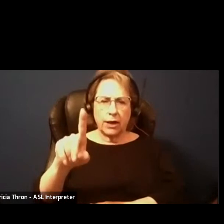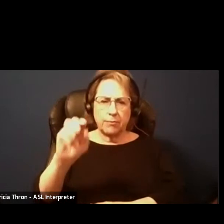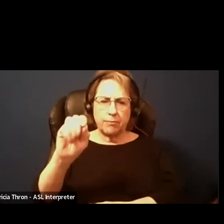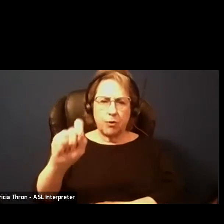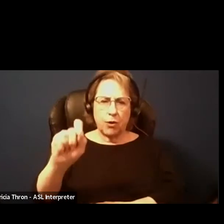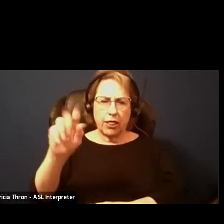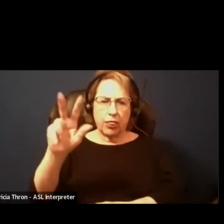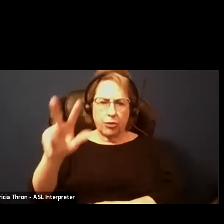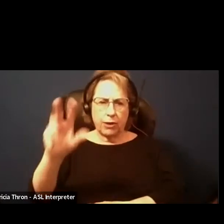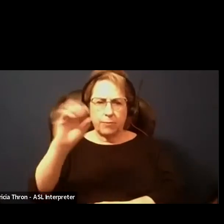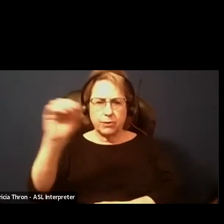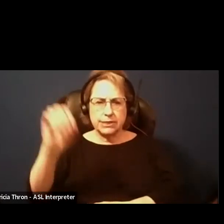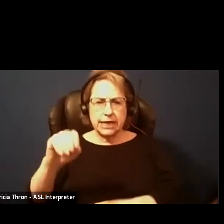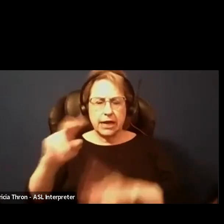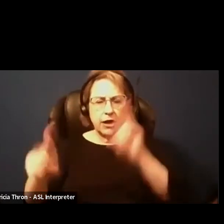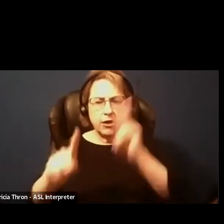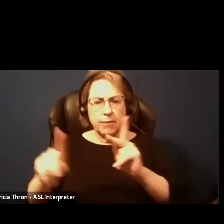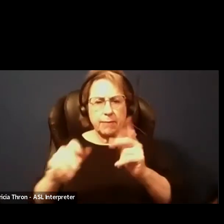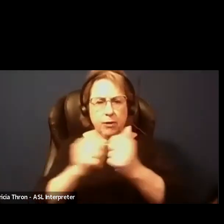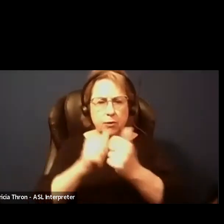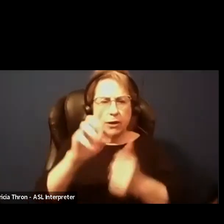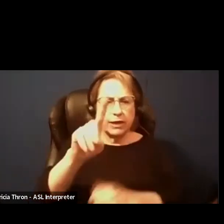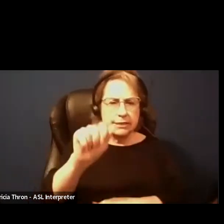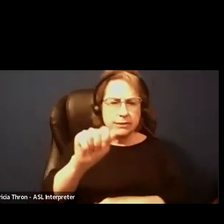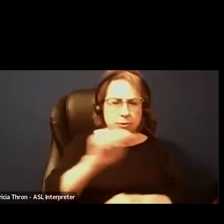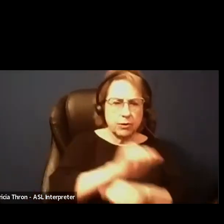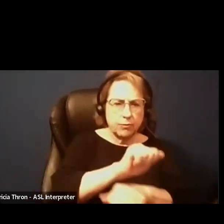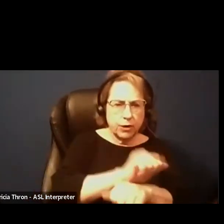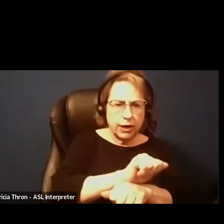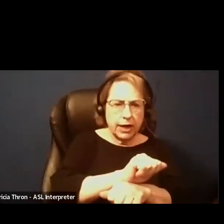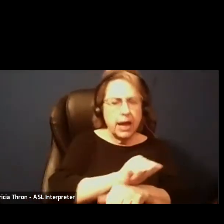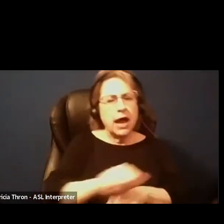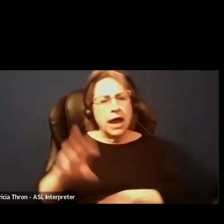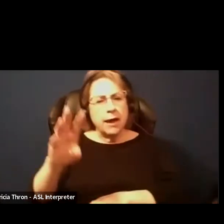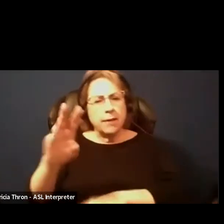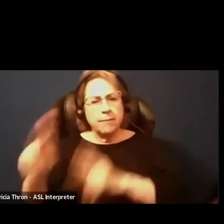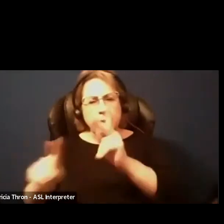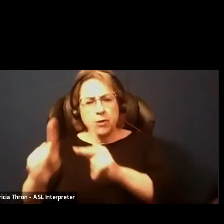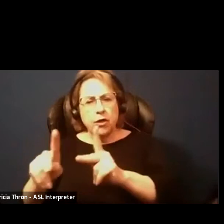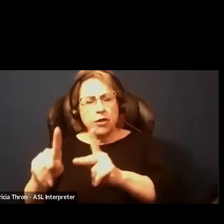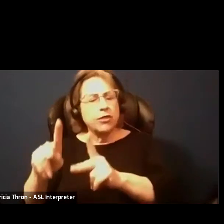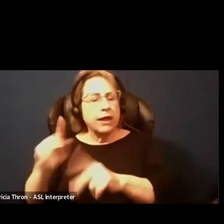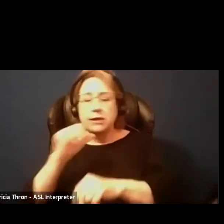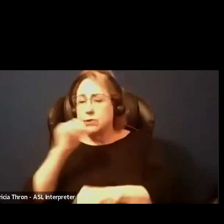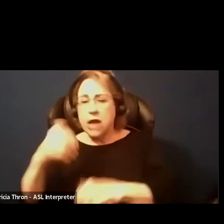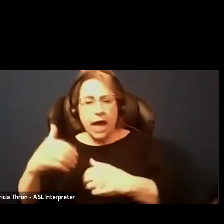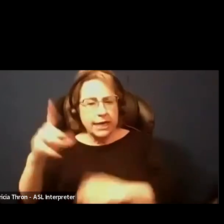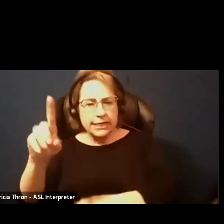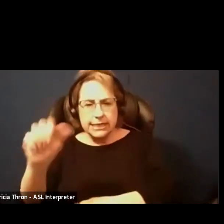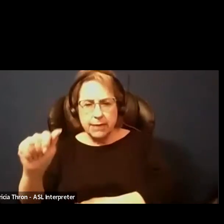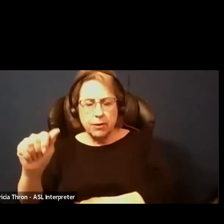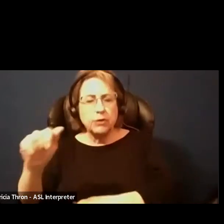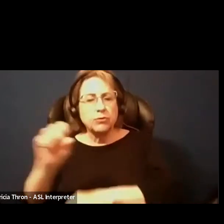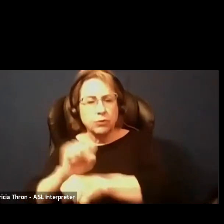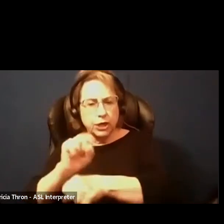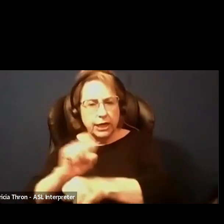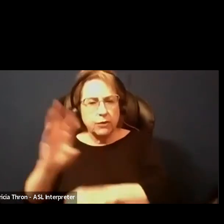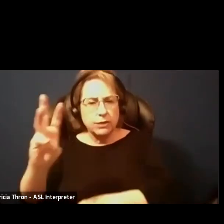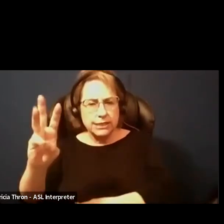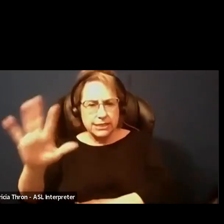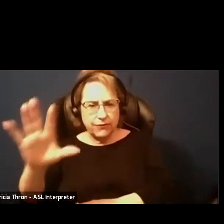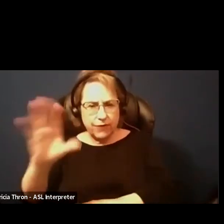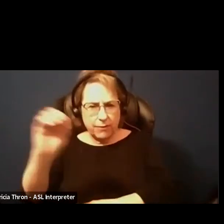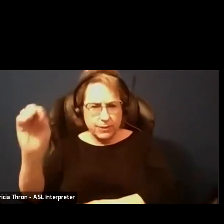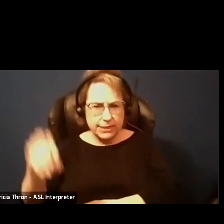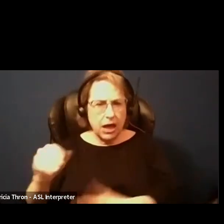were employed, compared to 65.4% for individuals without a disability. And whereas the governing board of the district, through